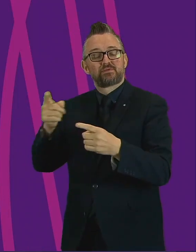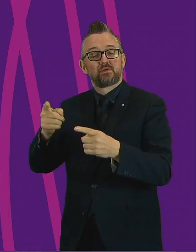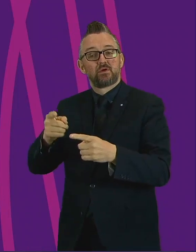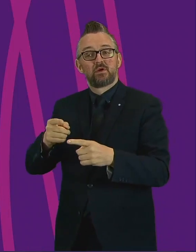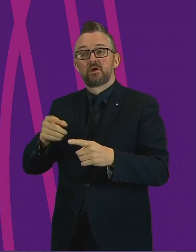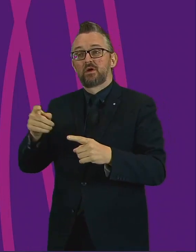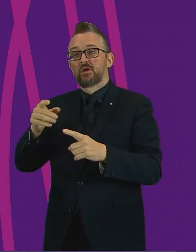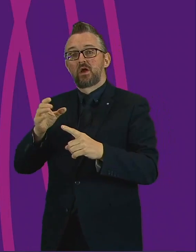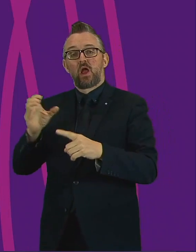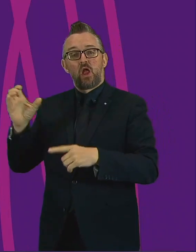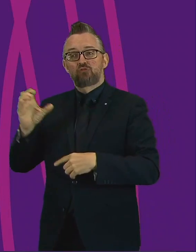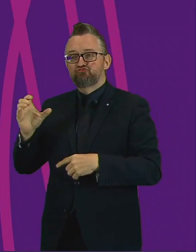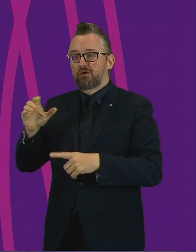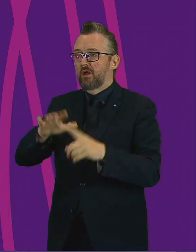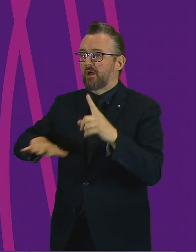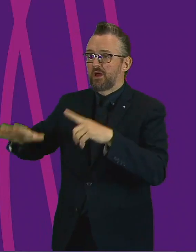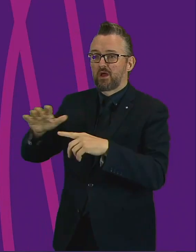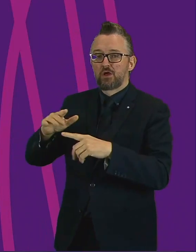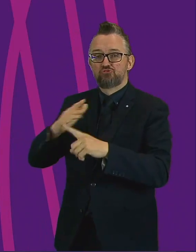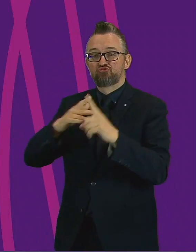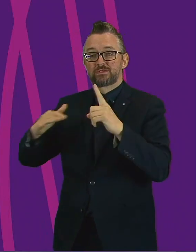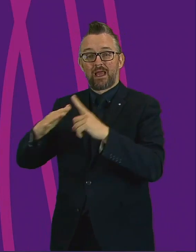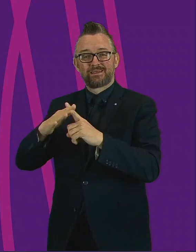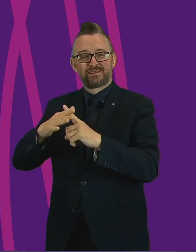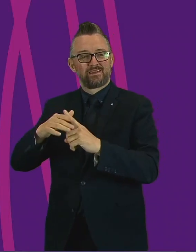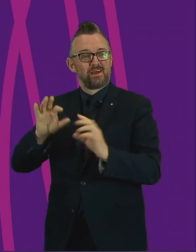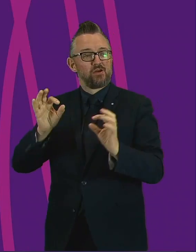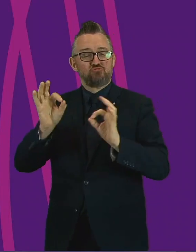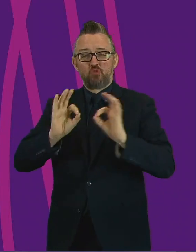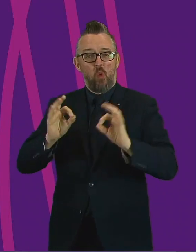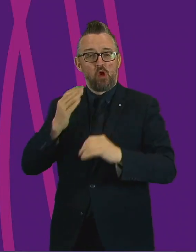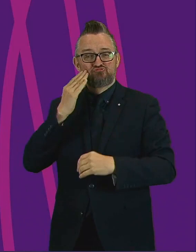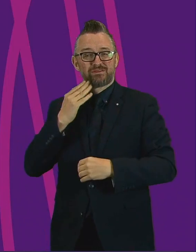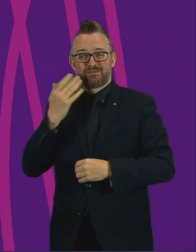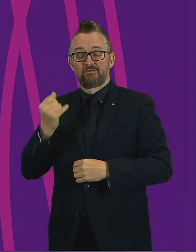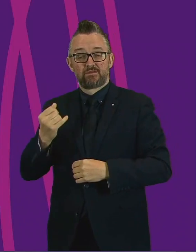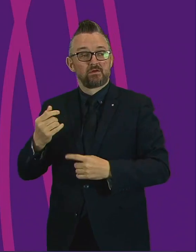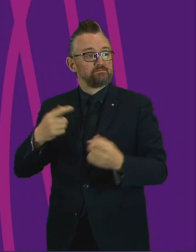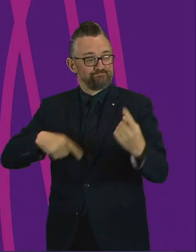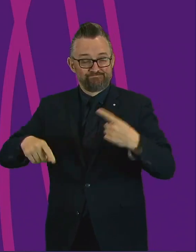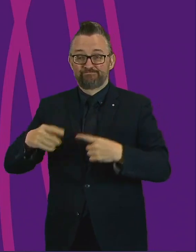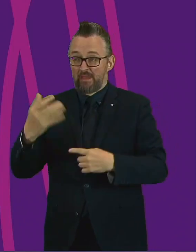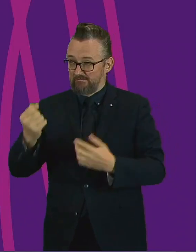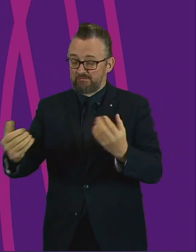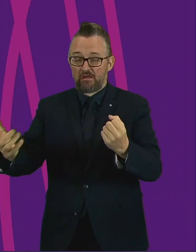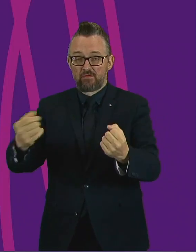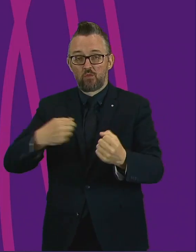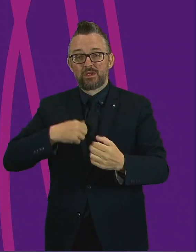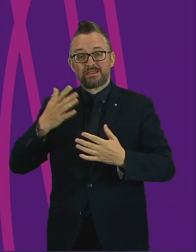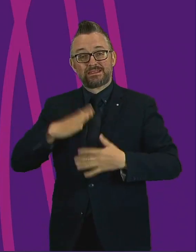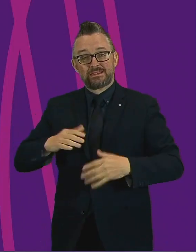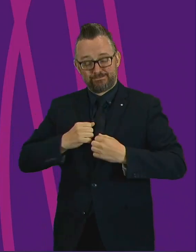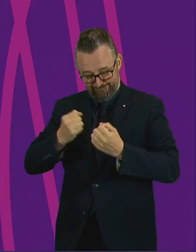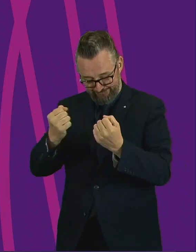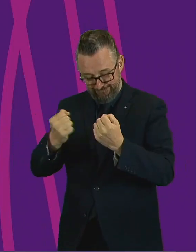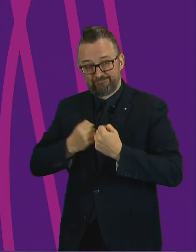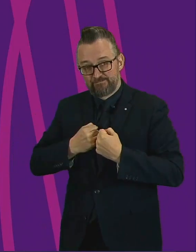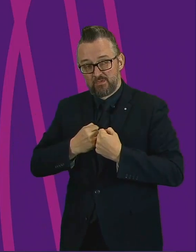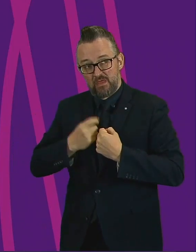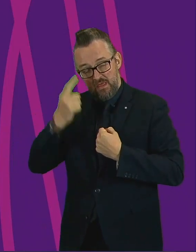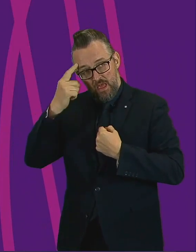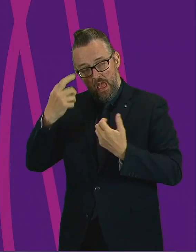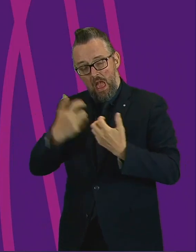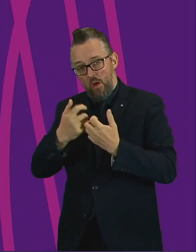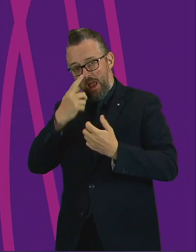society is immune from racism. We all have to look ourselves in the mirror, and we all have to consider what we are going to do to